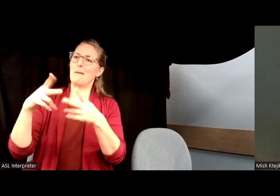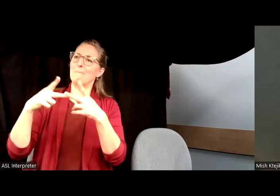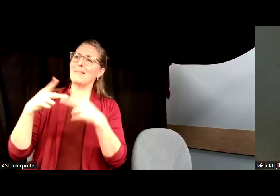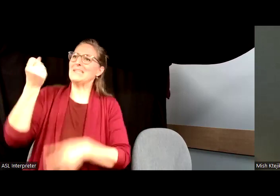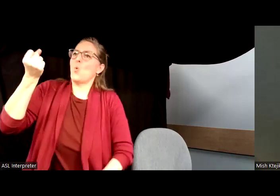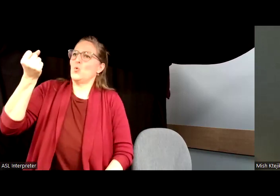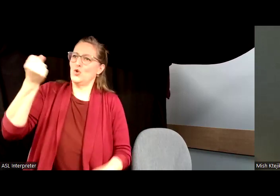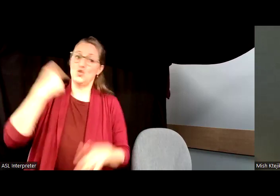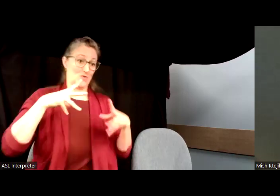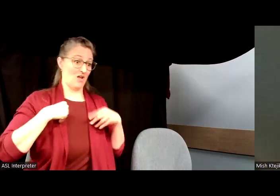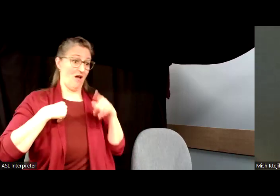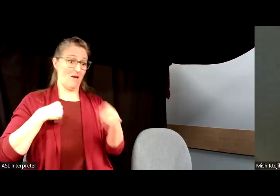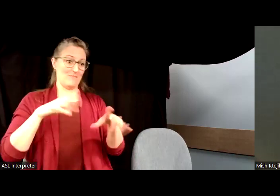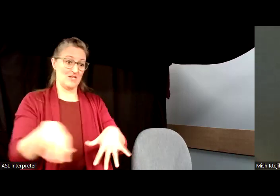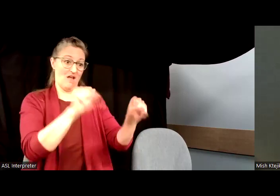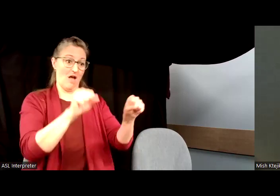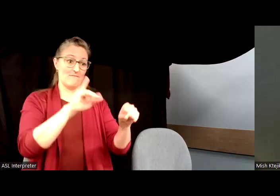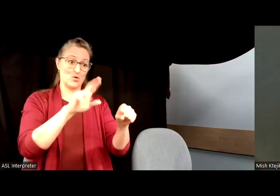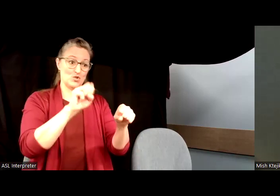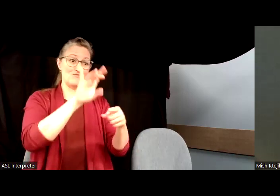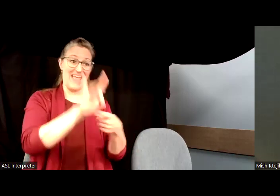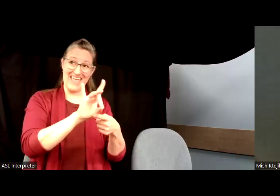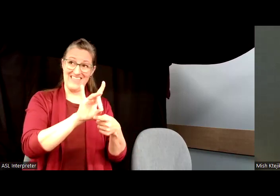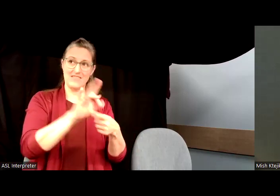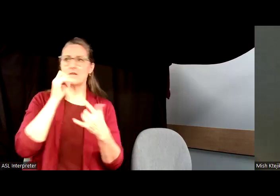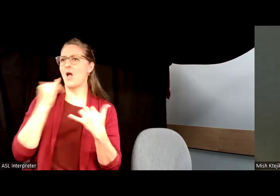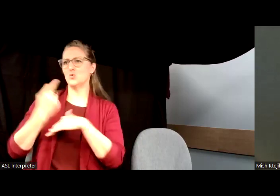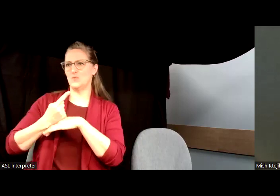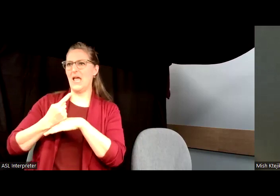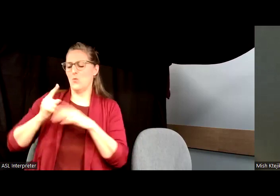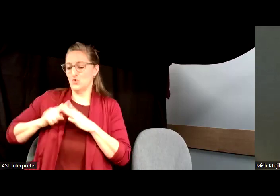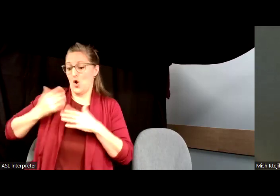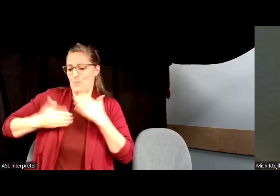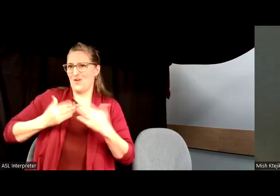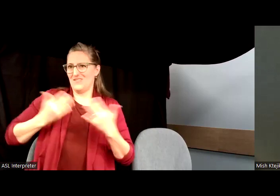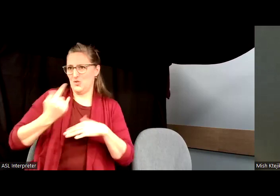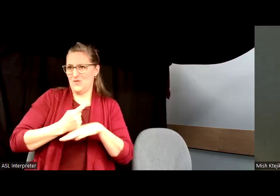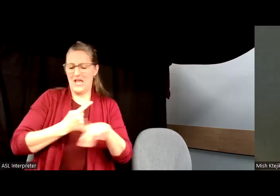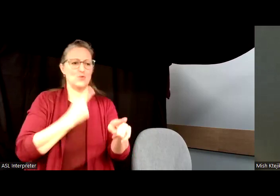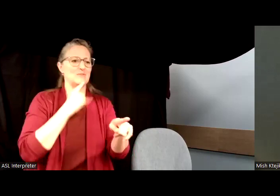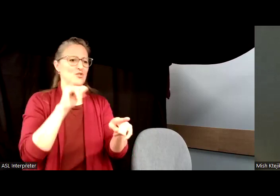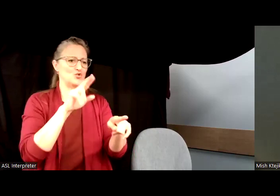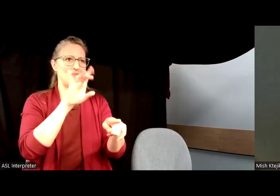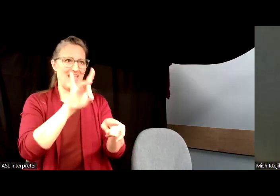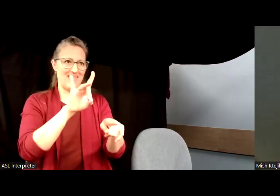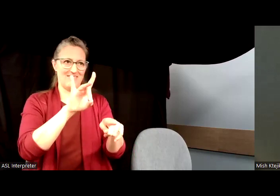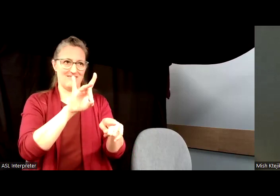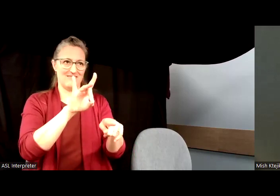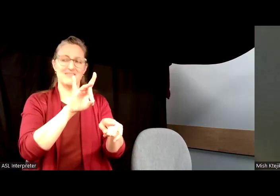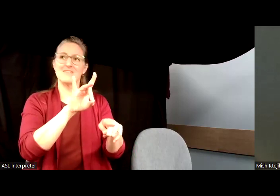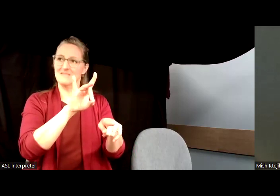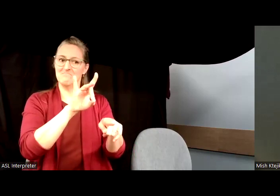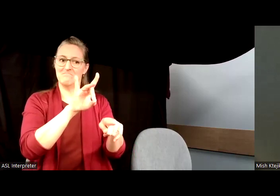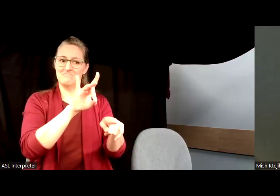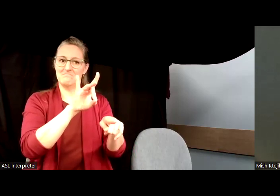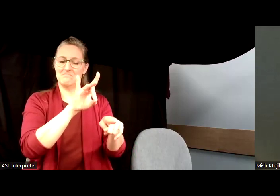June 8th, not today. You're just starting that process. So you'd be saying, okay, if we decide today that we